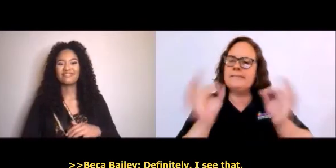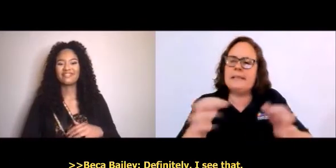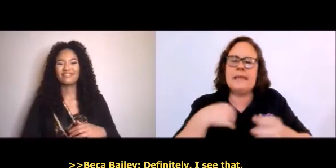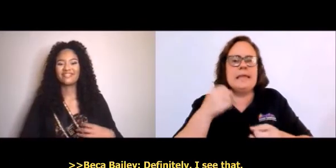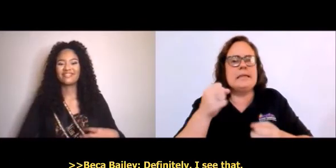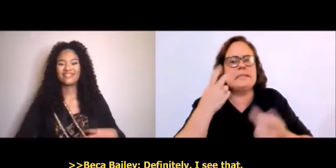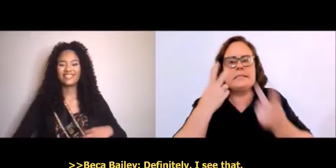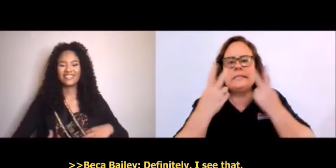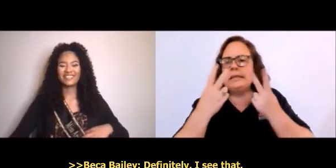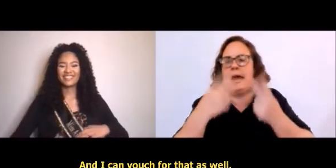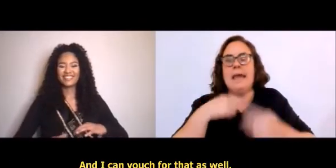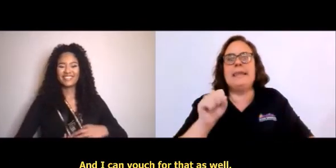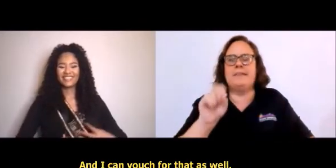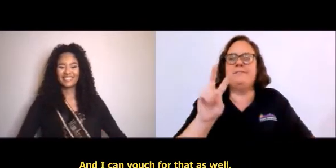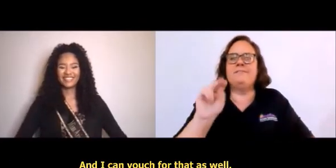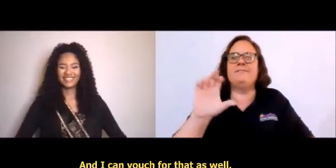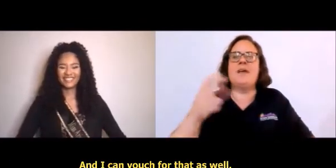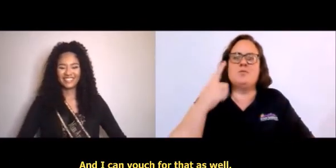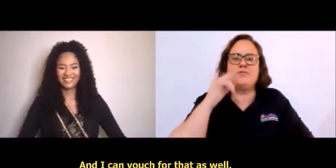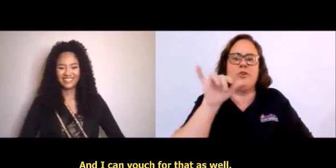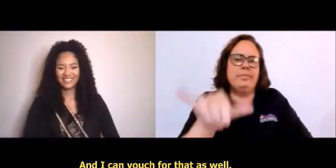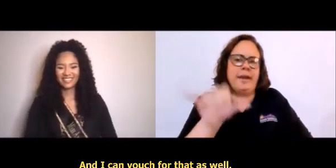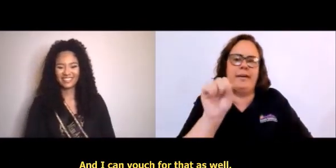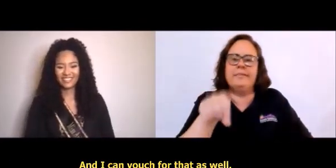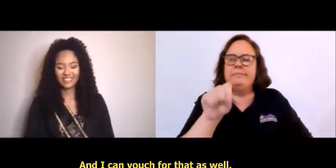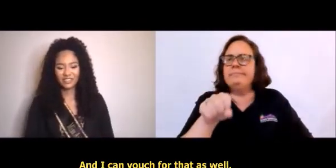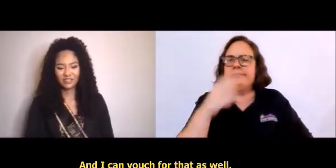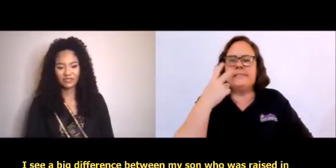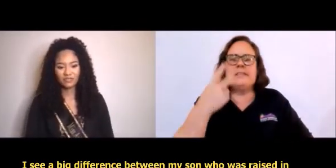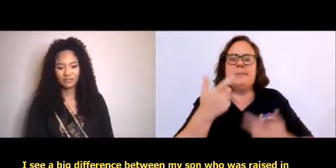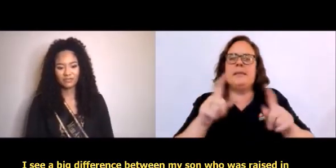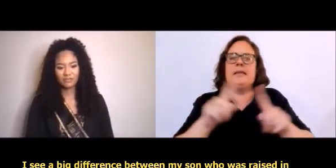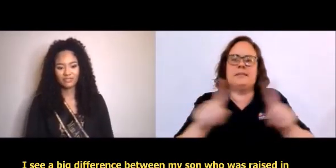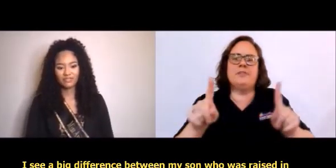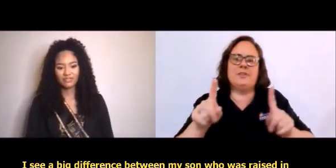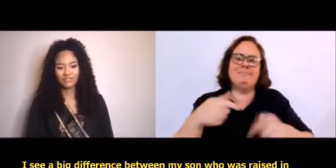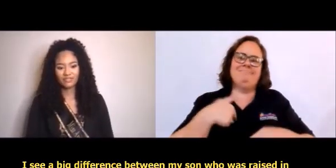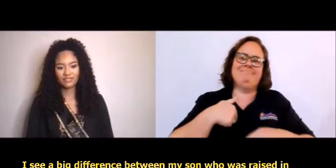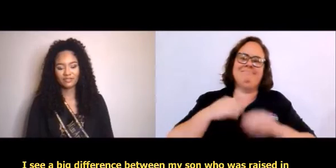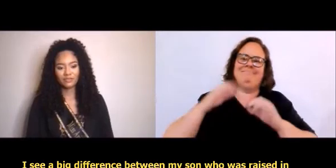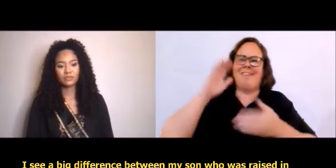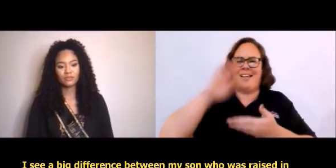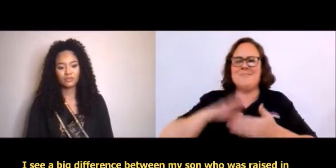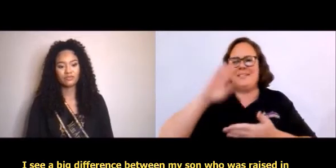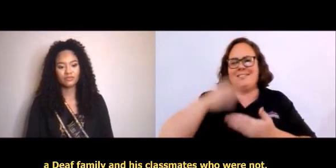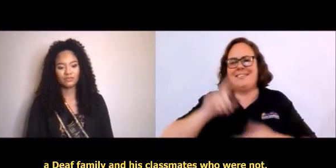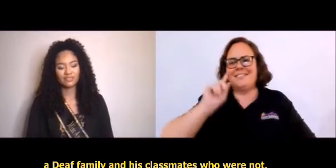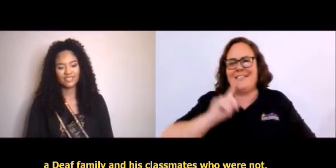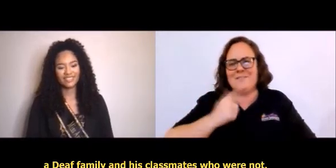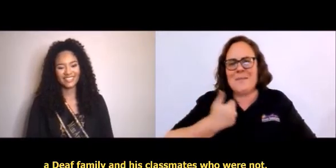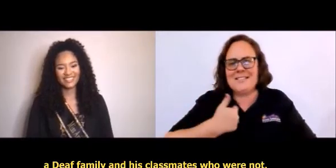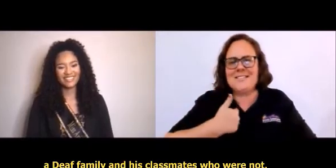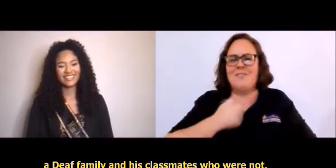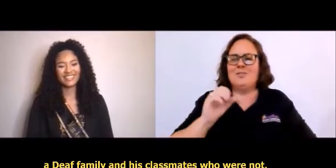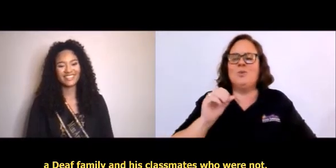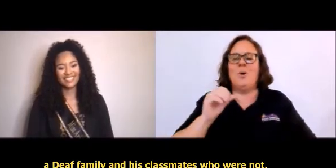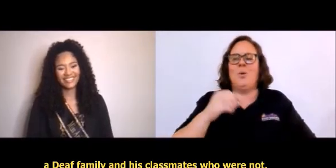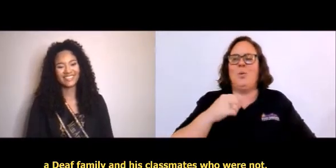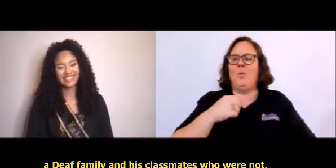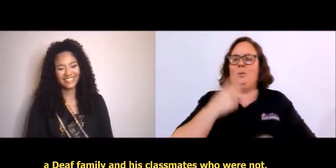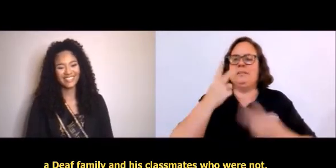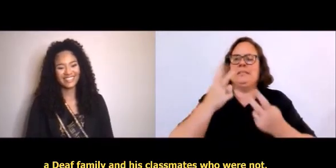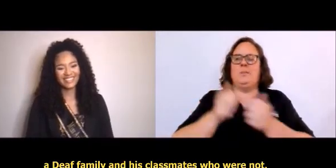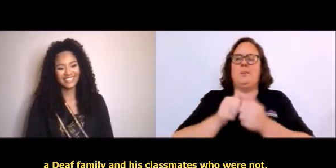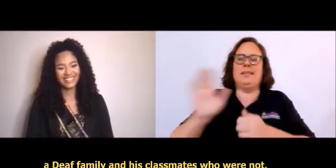Definitely, I see that, and I can vouch for that as well. I see a big difference between my son, who was raised in a deaf family, and